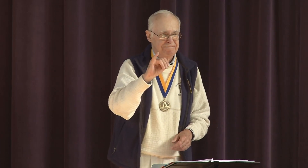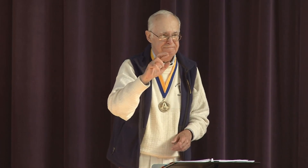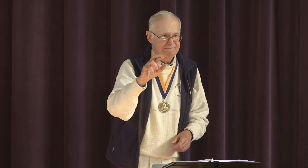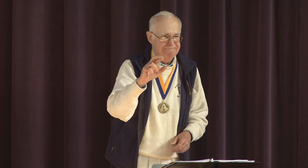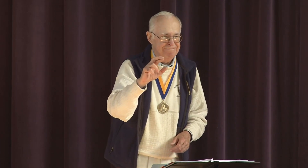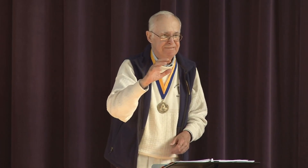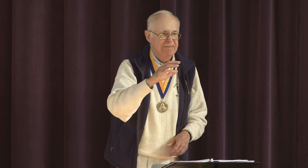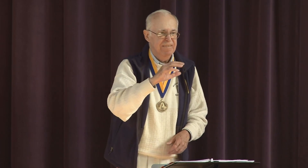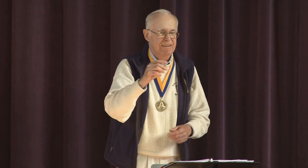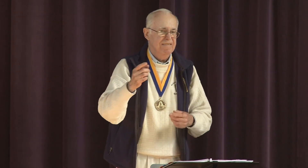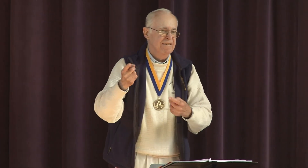His name is Frank Mayer,